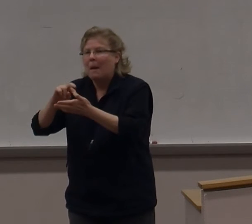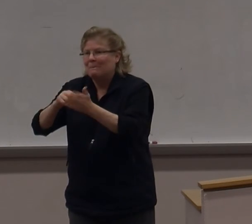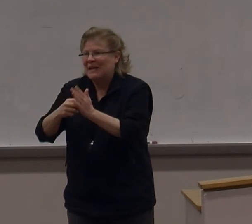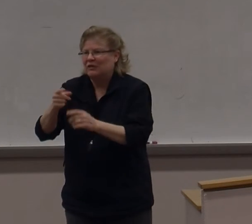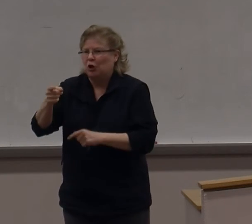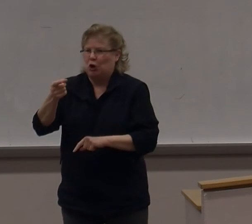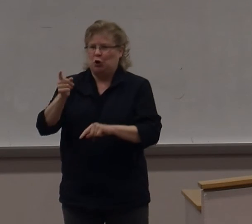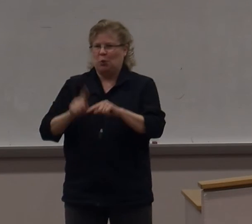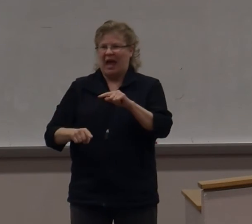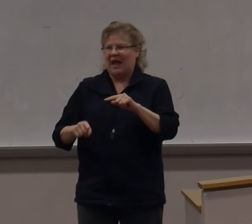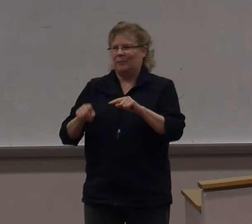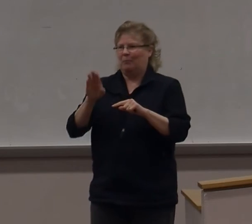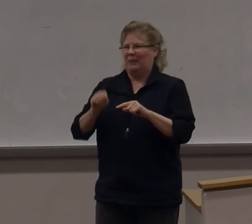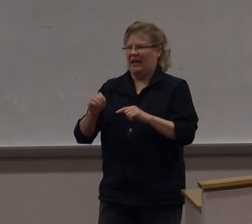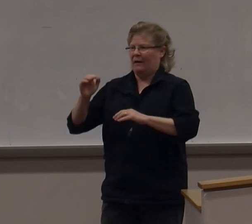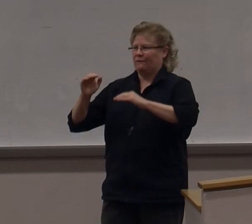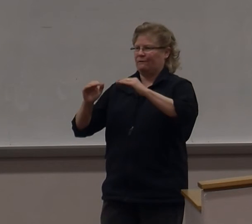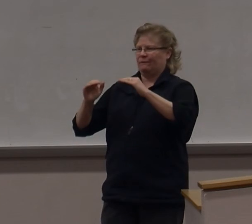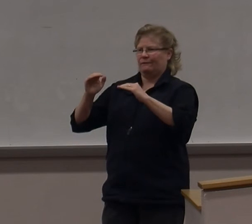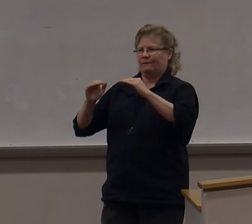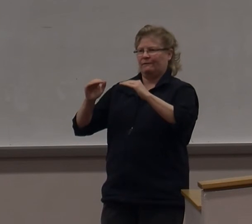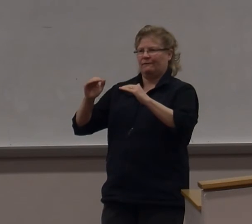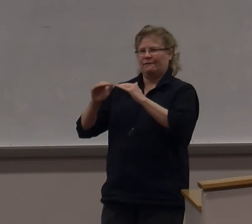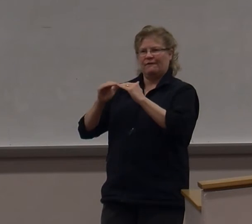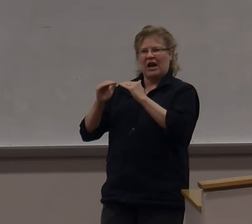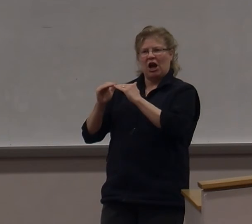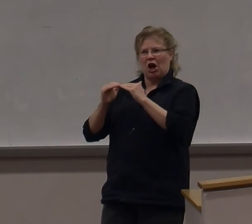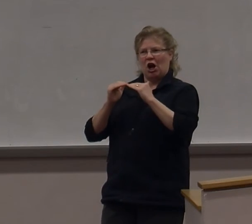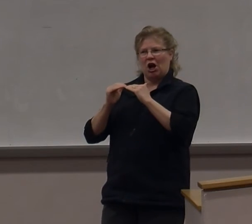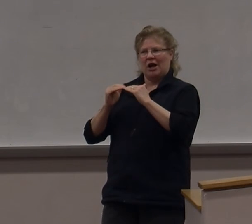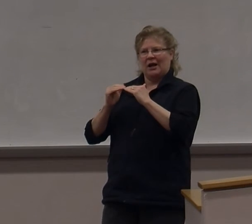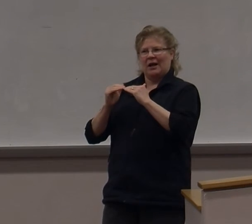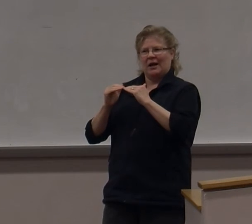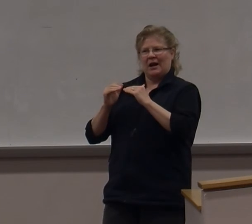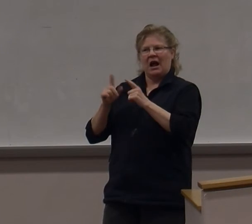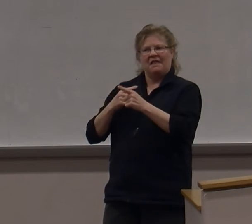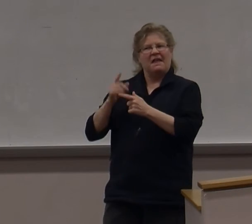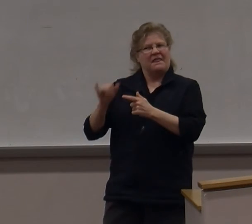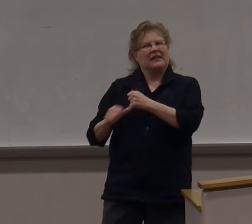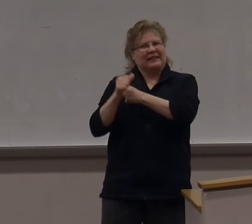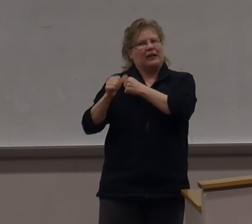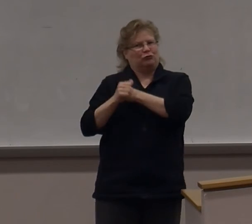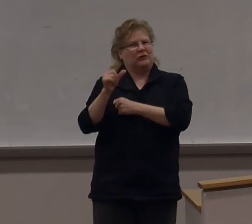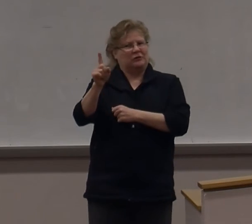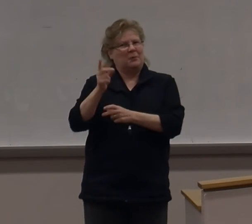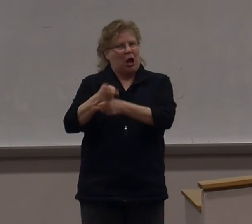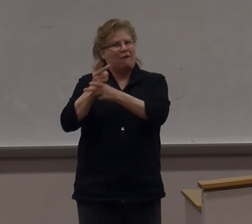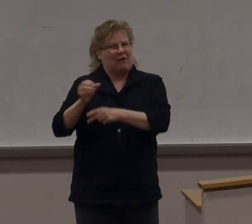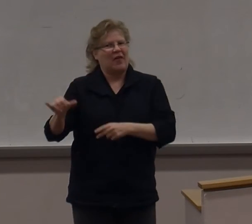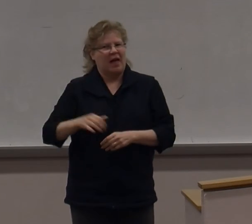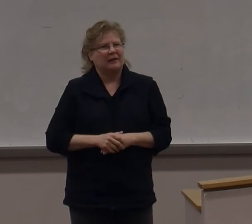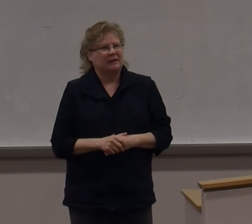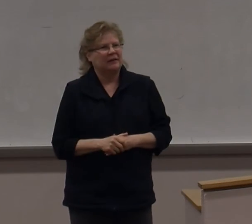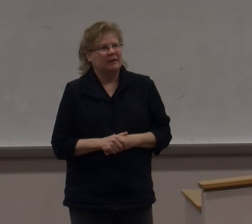non-judgmentally, then I think you're entering into a danger zone that you have to be conscious